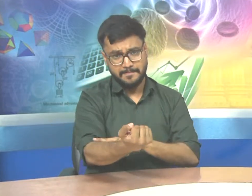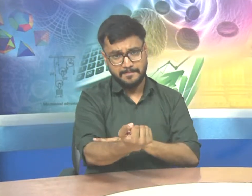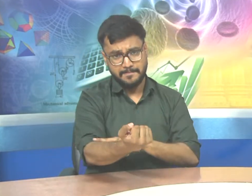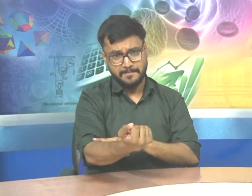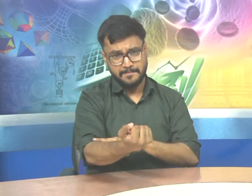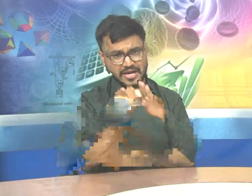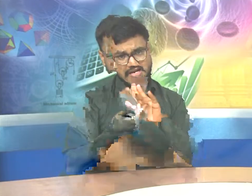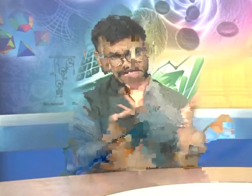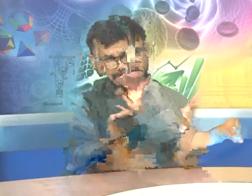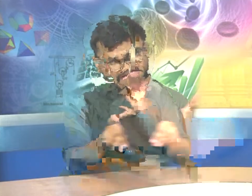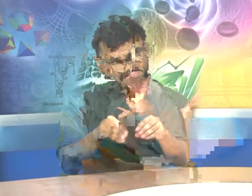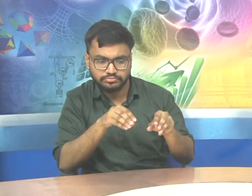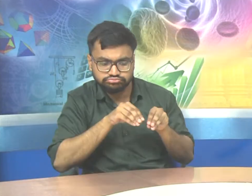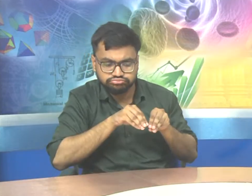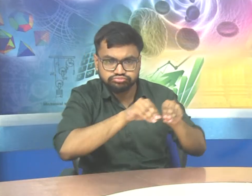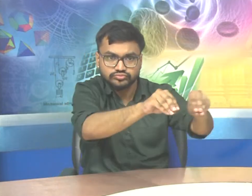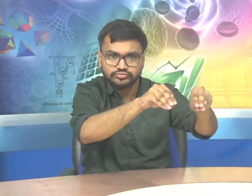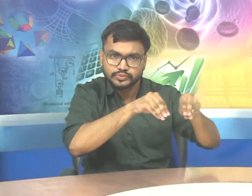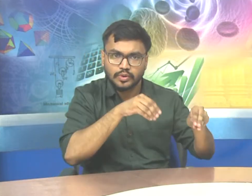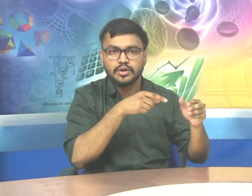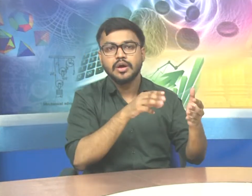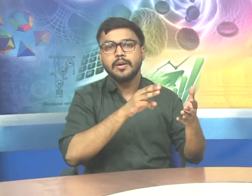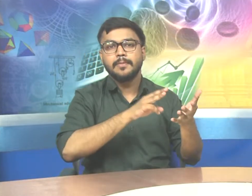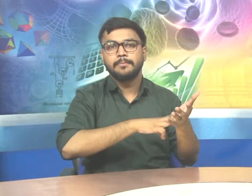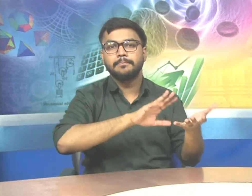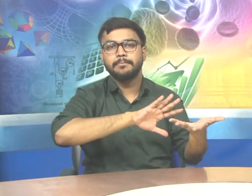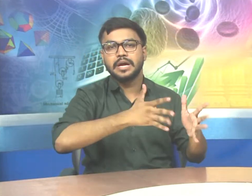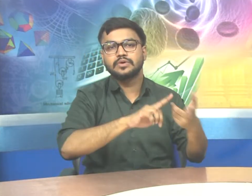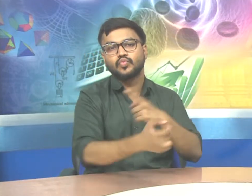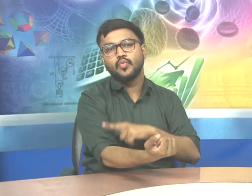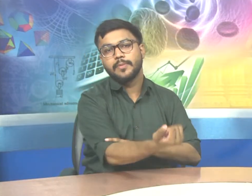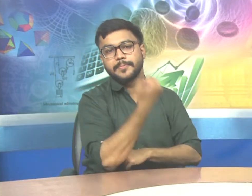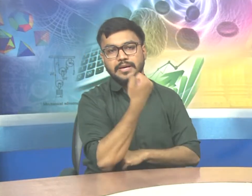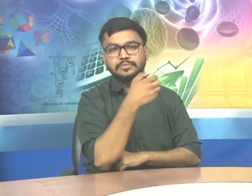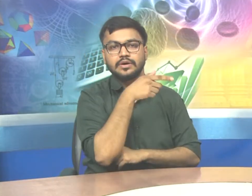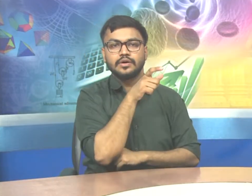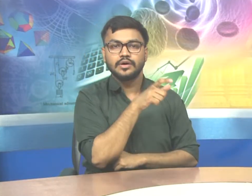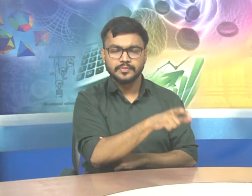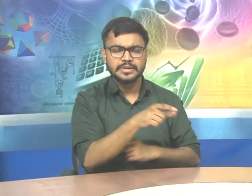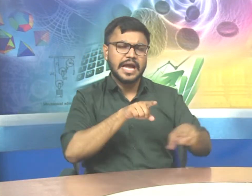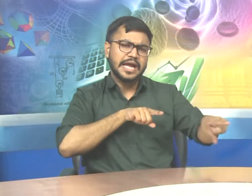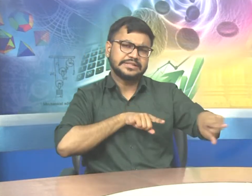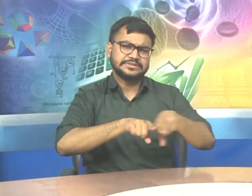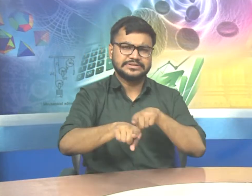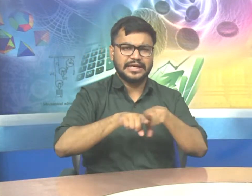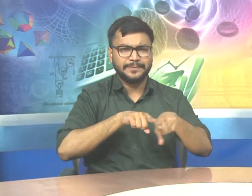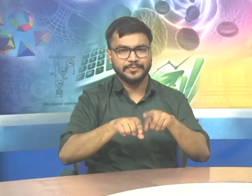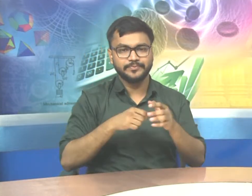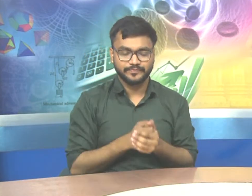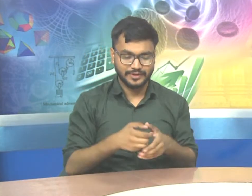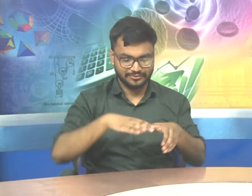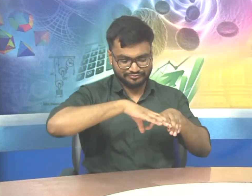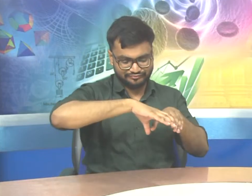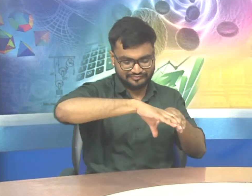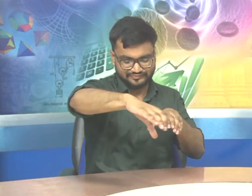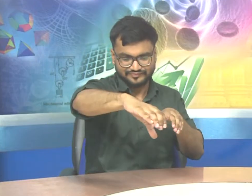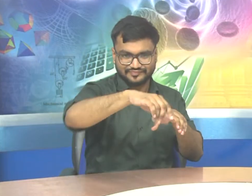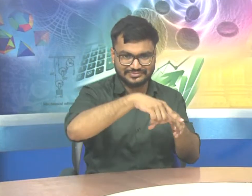we will go energy of motion or the energy of an object that moves.